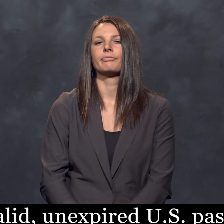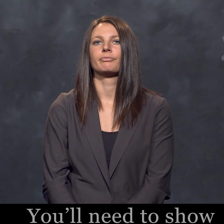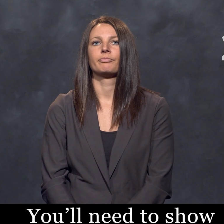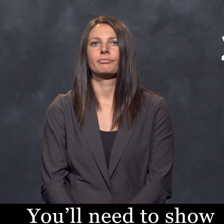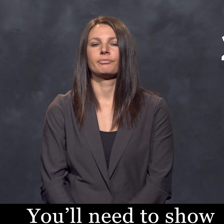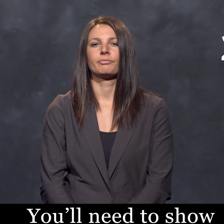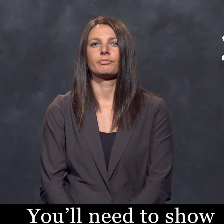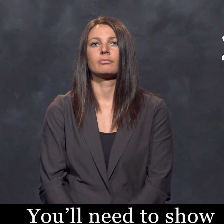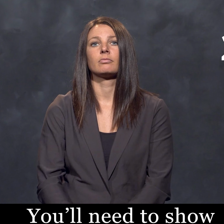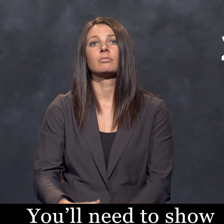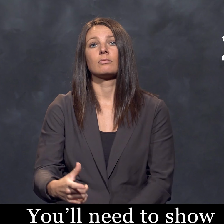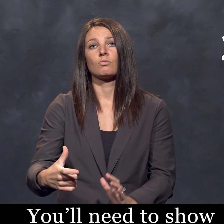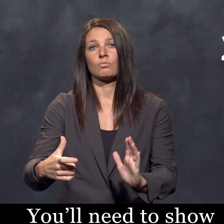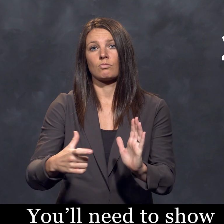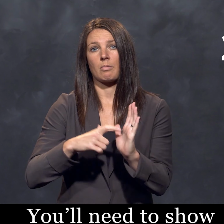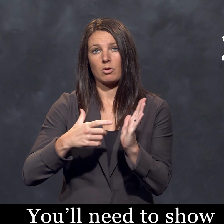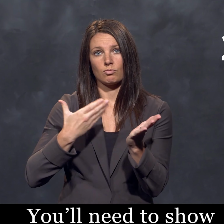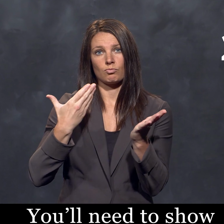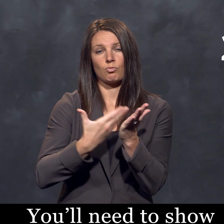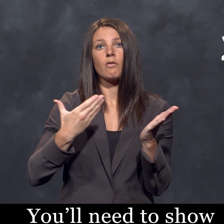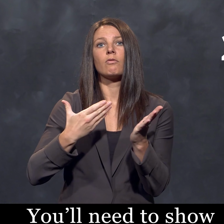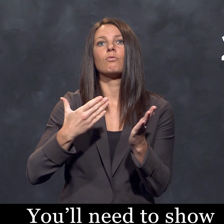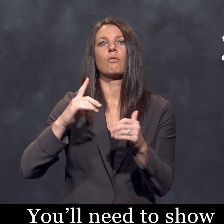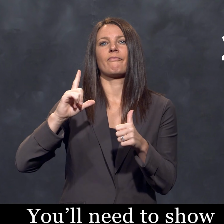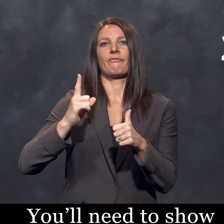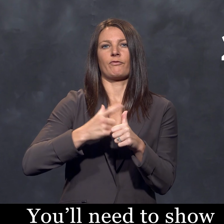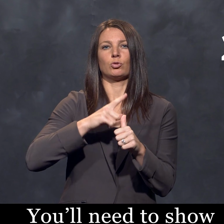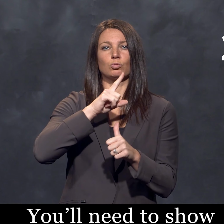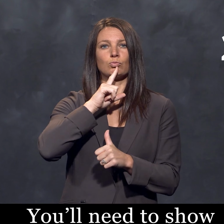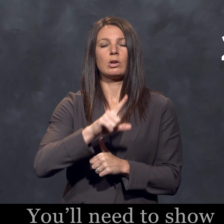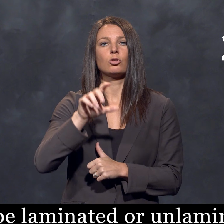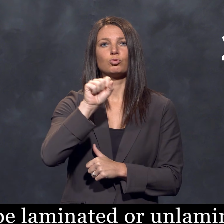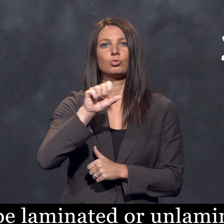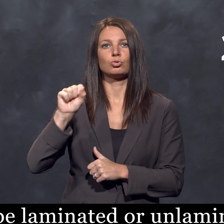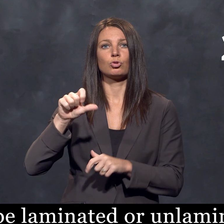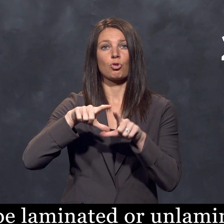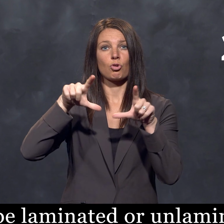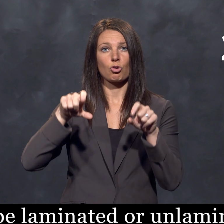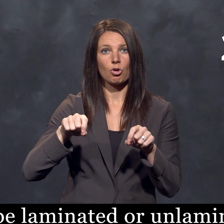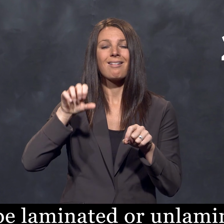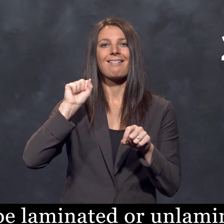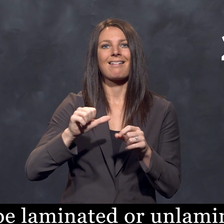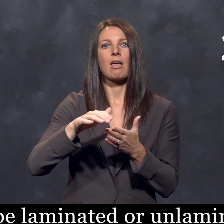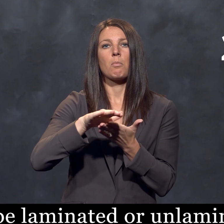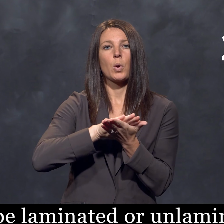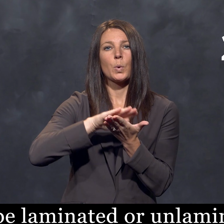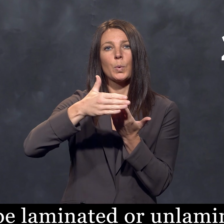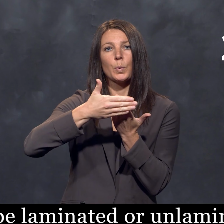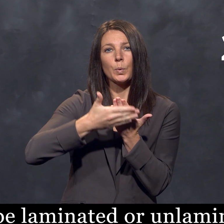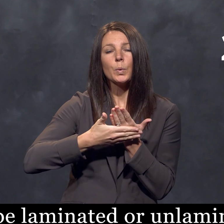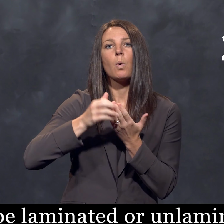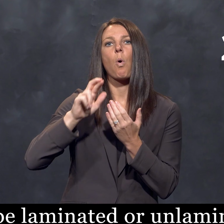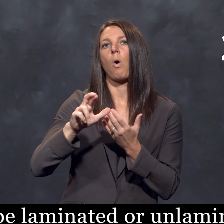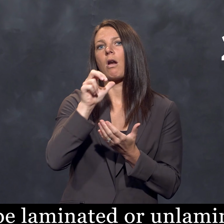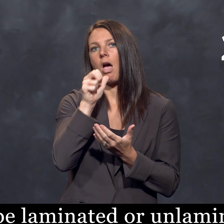You'll need to show an original Social Security card. It can be laminated or unlaminated with